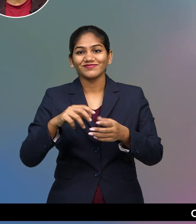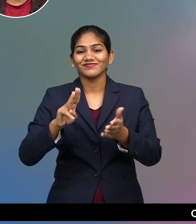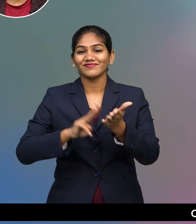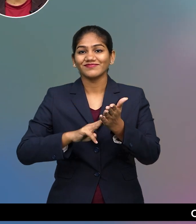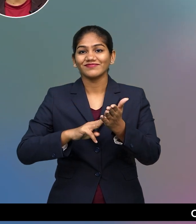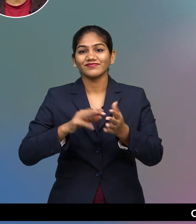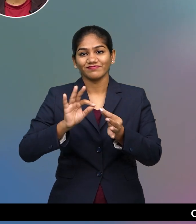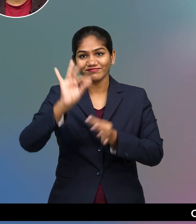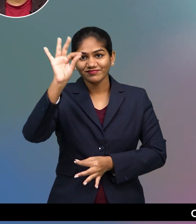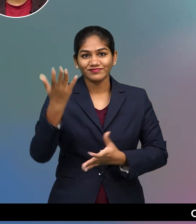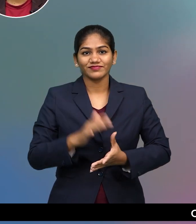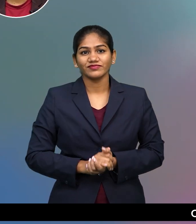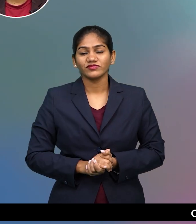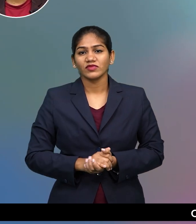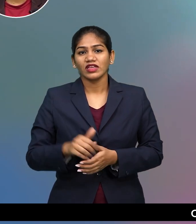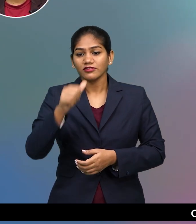On river Churan